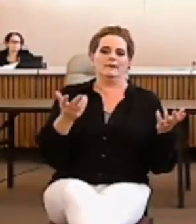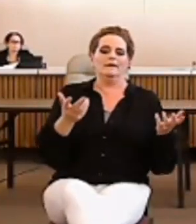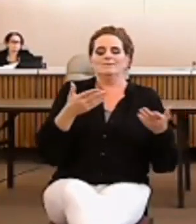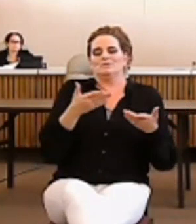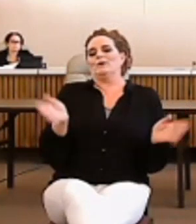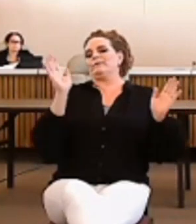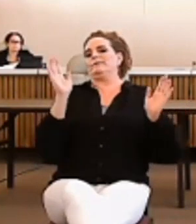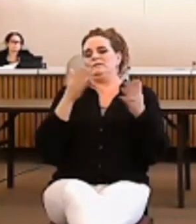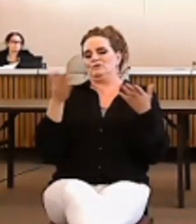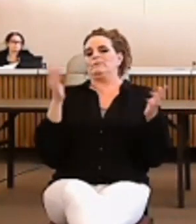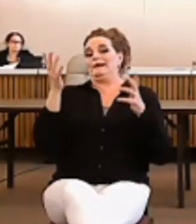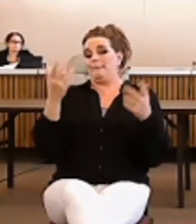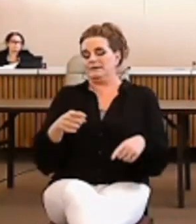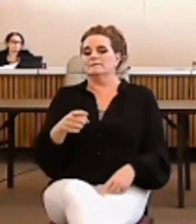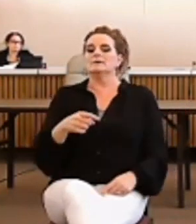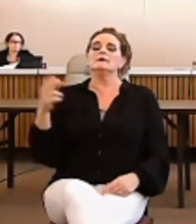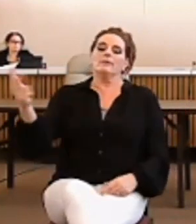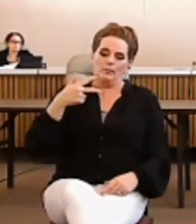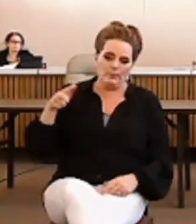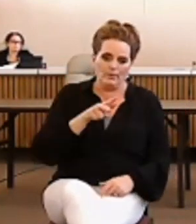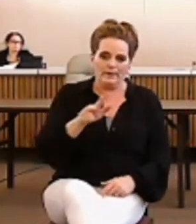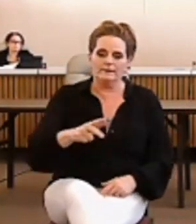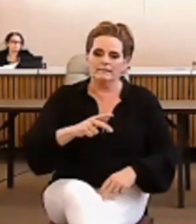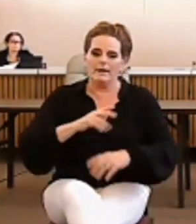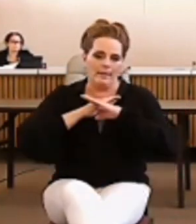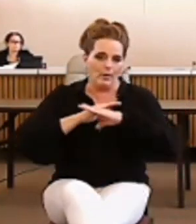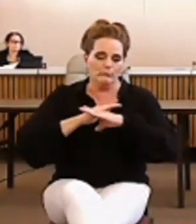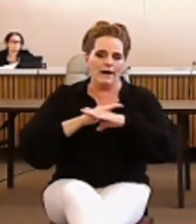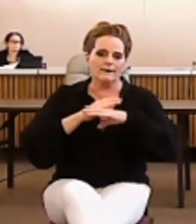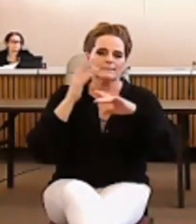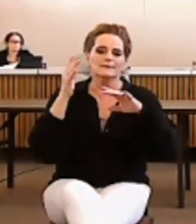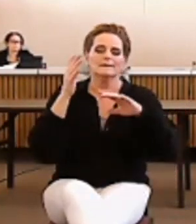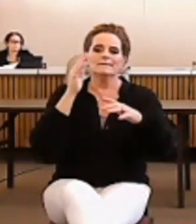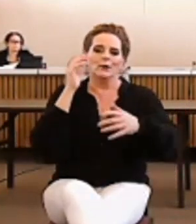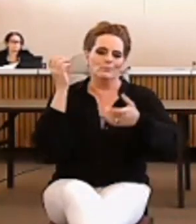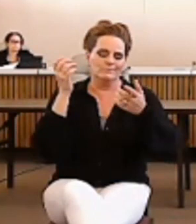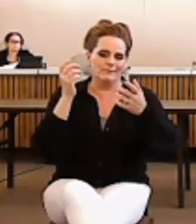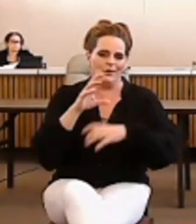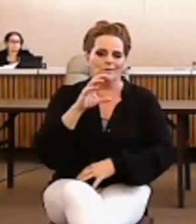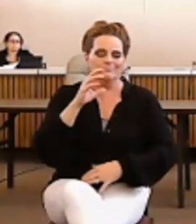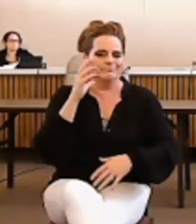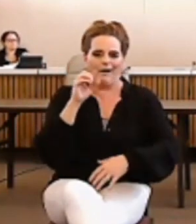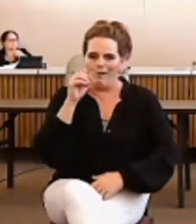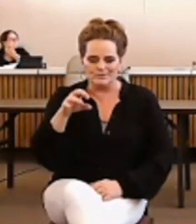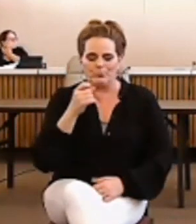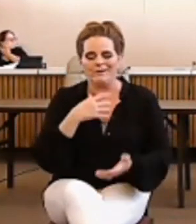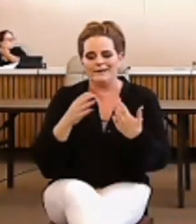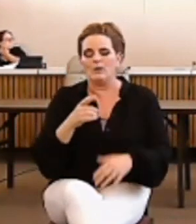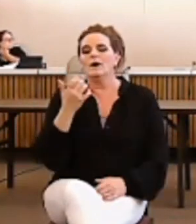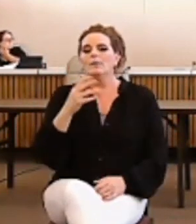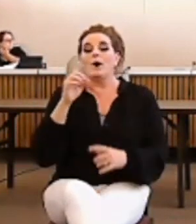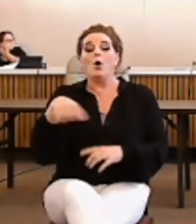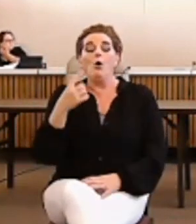typically what will probably happen is they'll pull in and block the traffic. But in theory, what they should do is stop at the T and turn. But again, they would only be